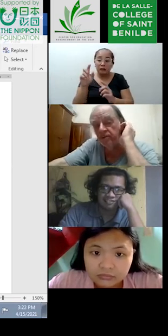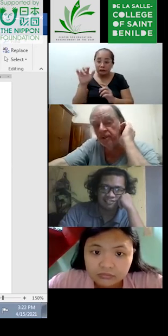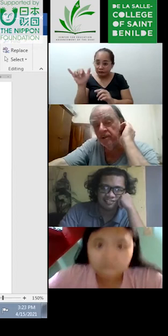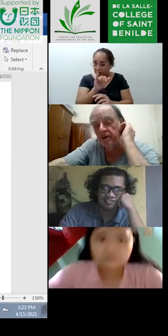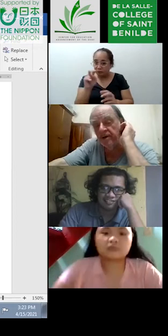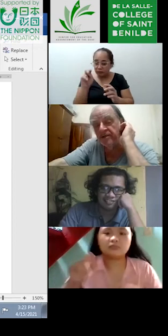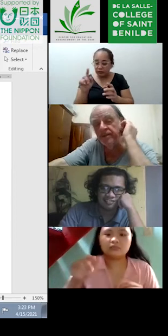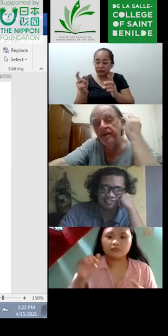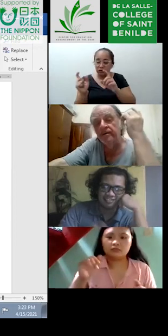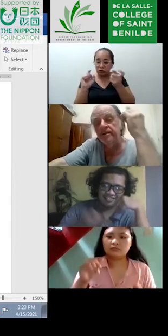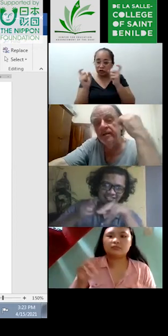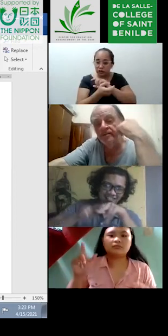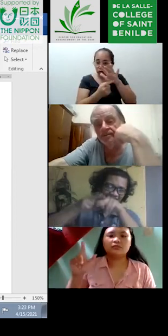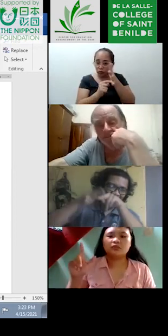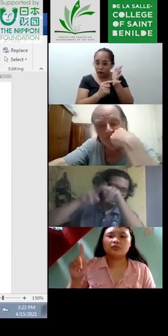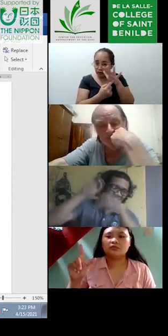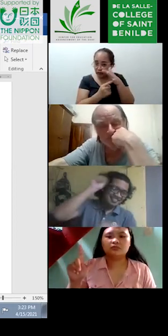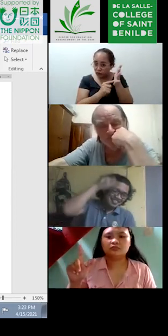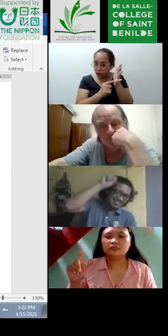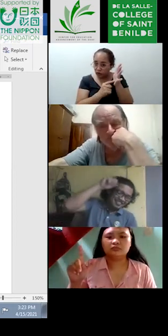or you have something else there?